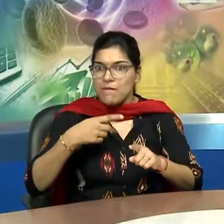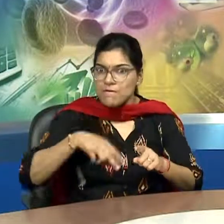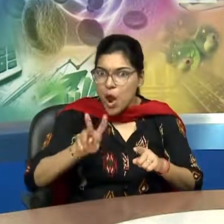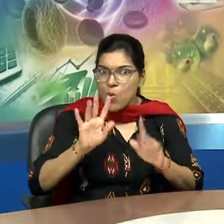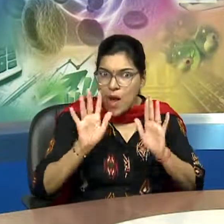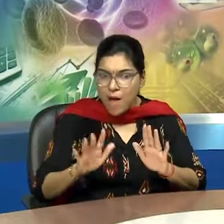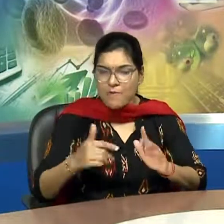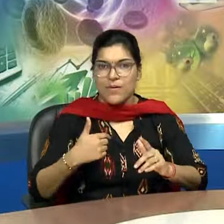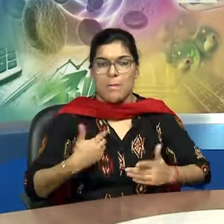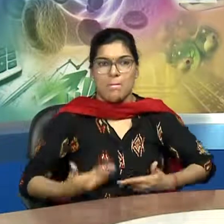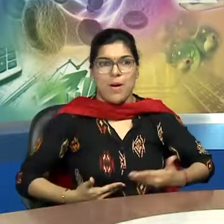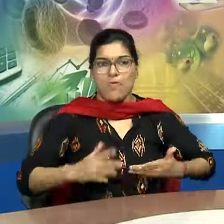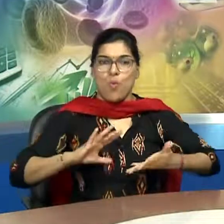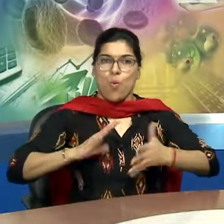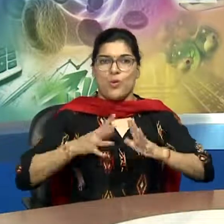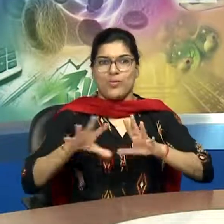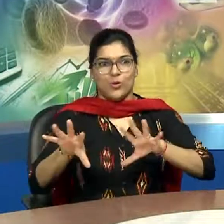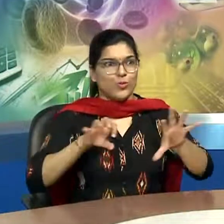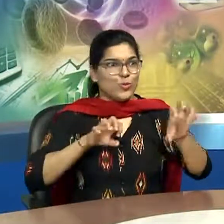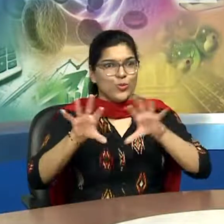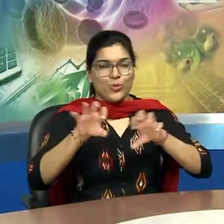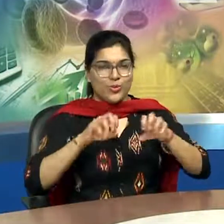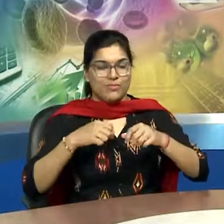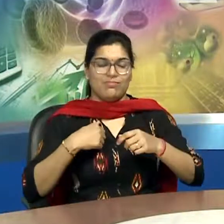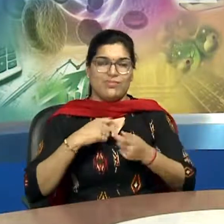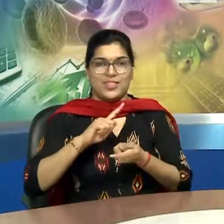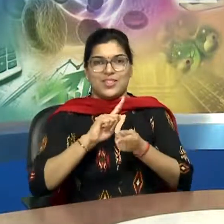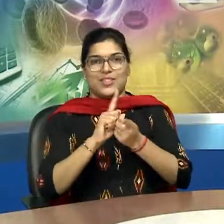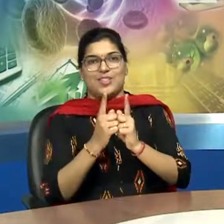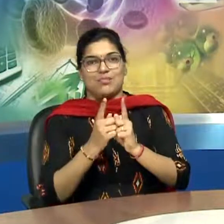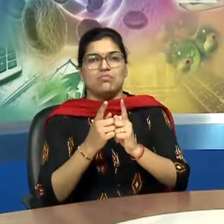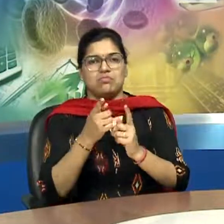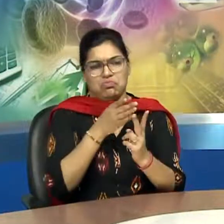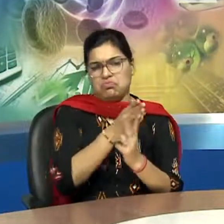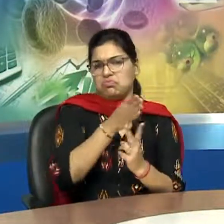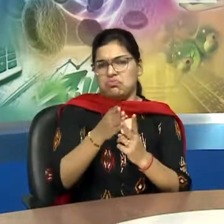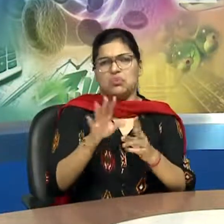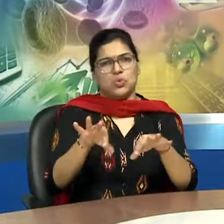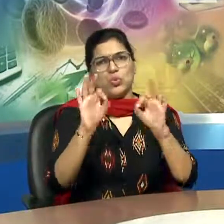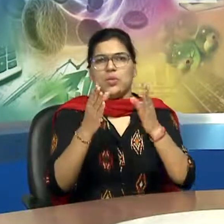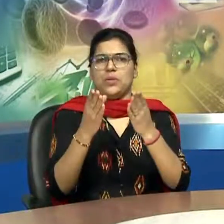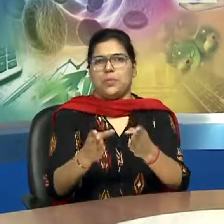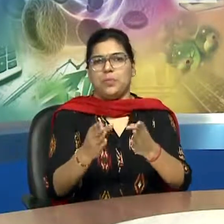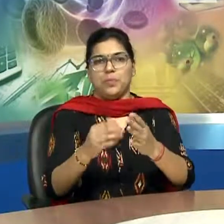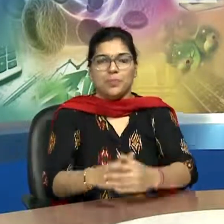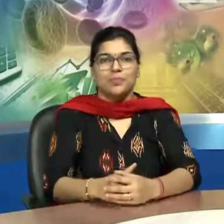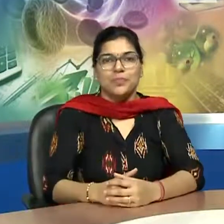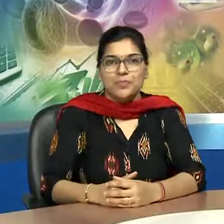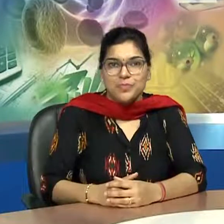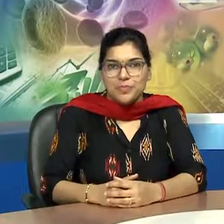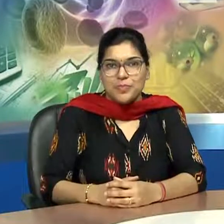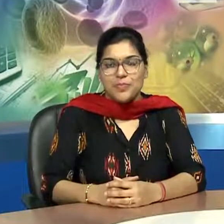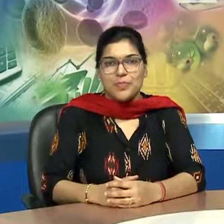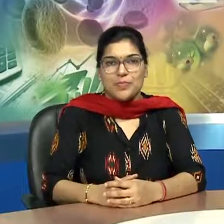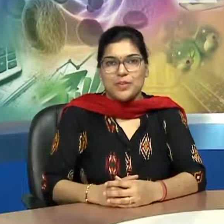The person should know that working in a team, working in a disciplined manner is a healthy